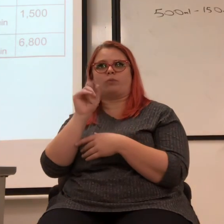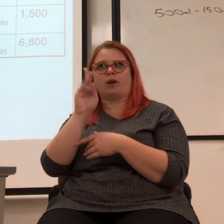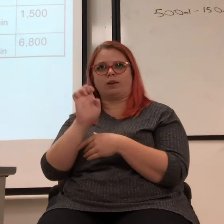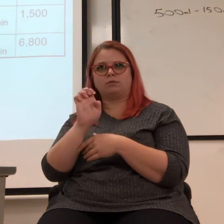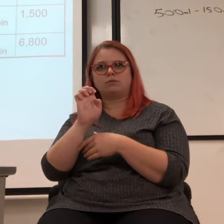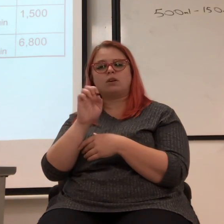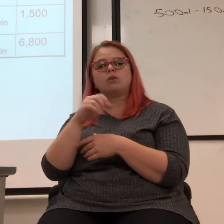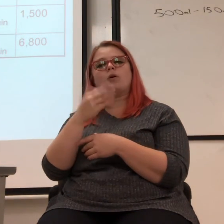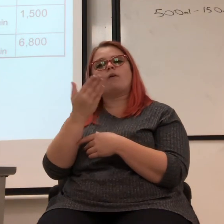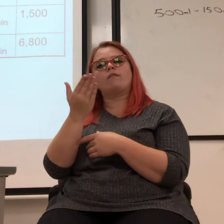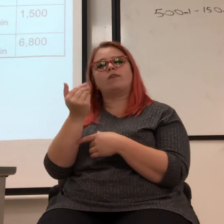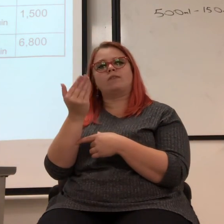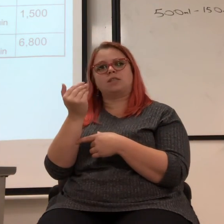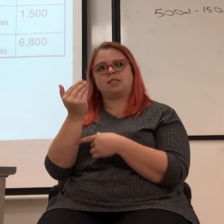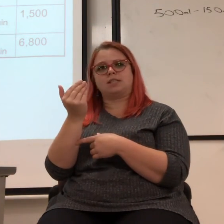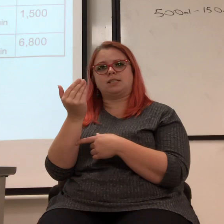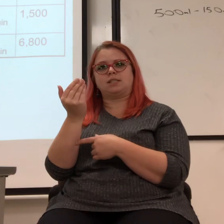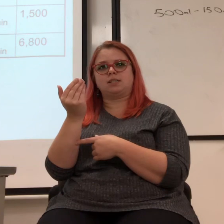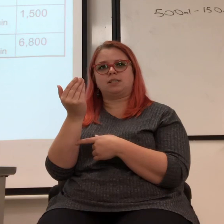15